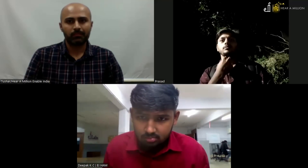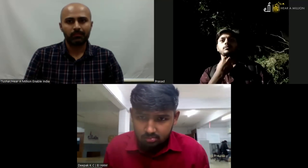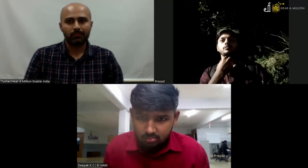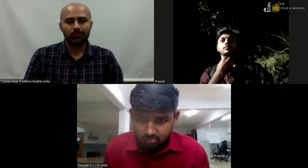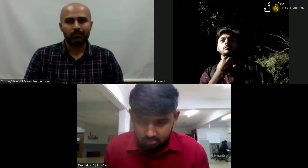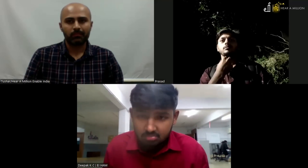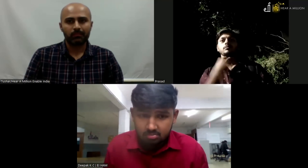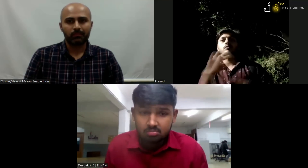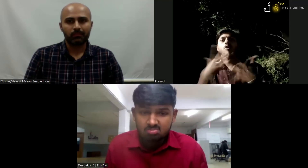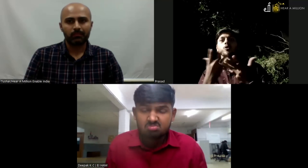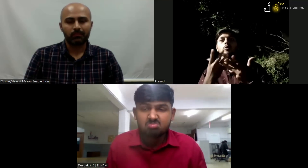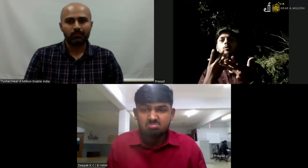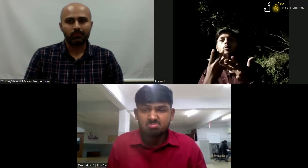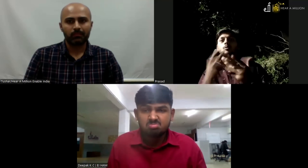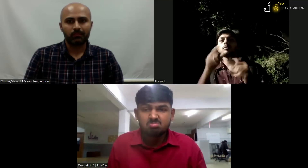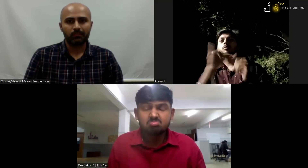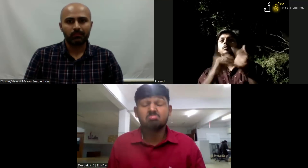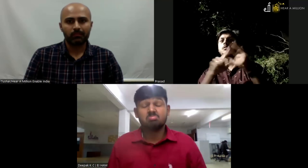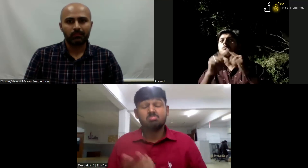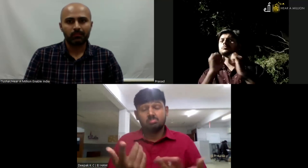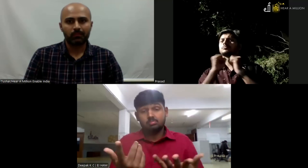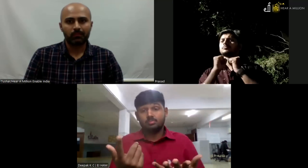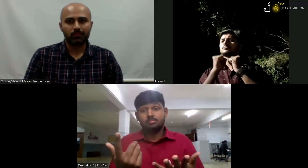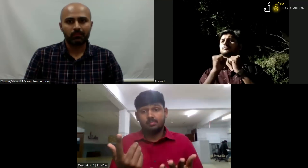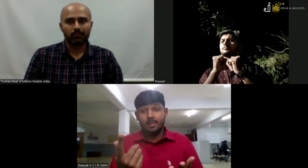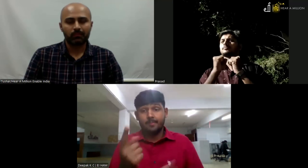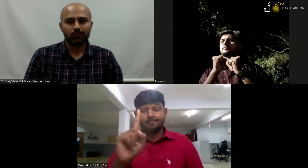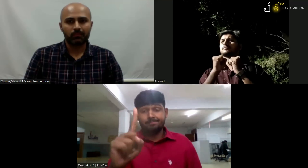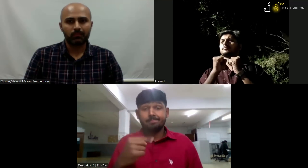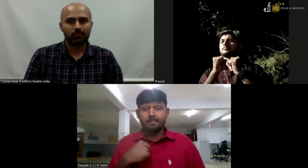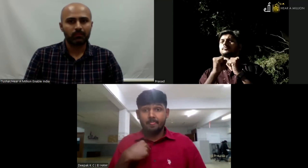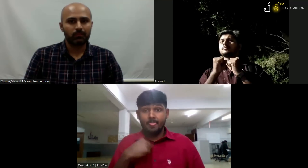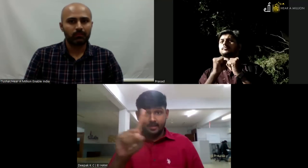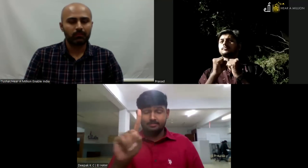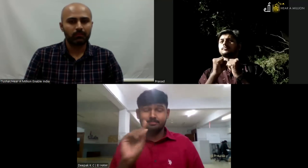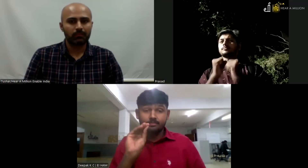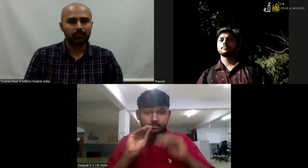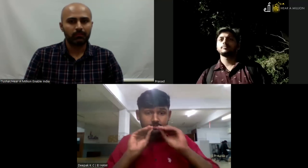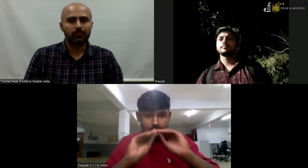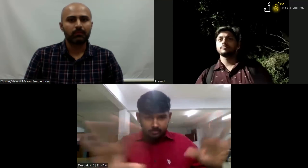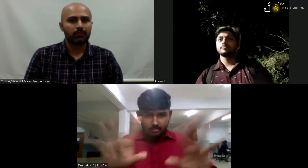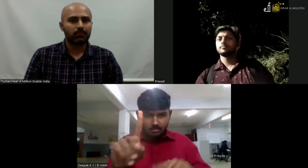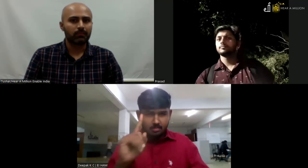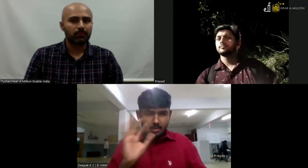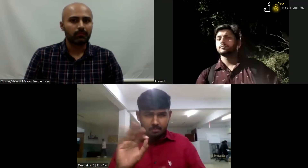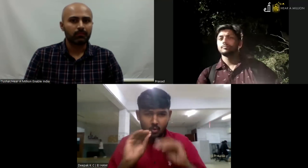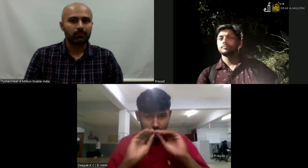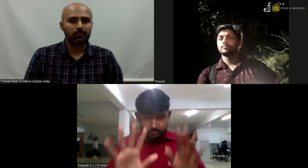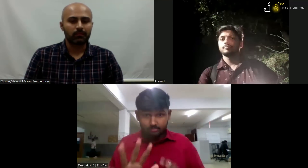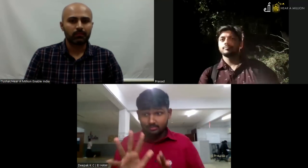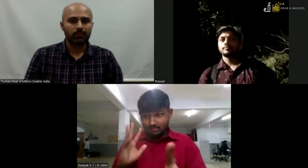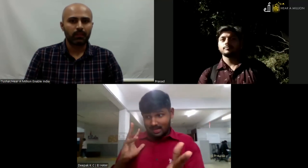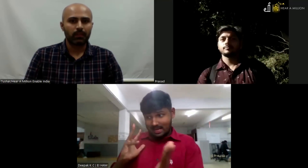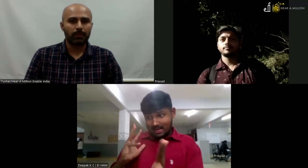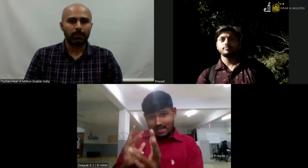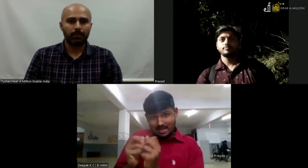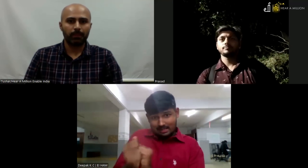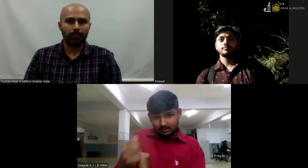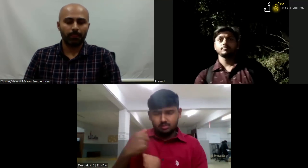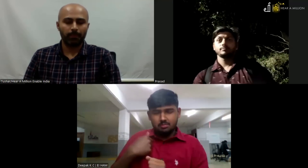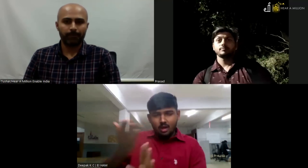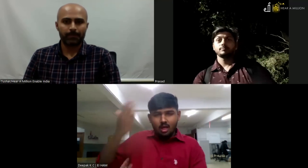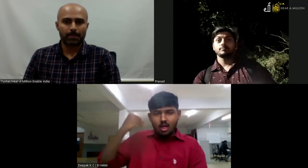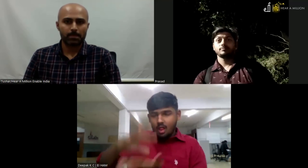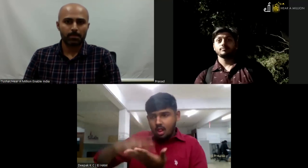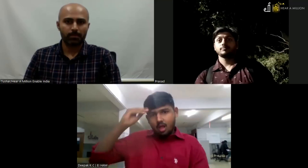kind, what do you know? How would you do? It would be a very strong case. Okay, let